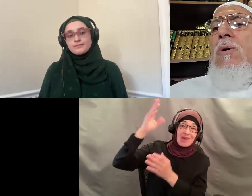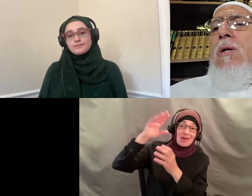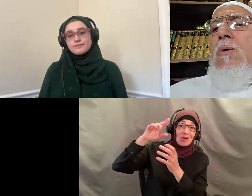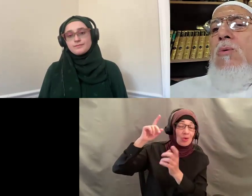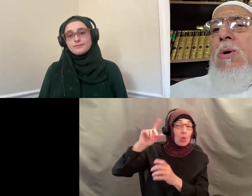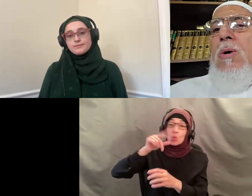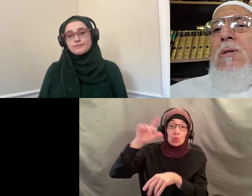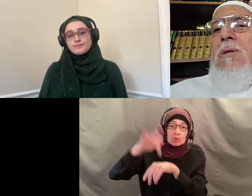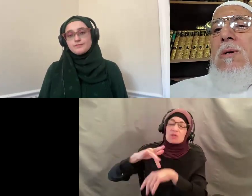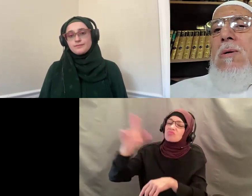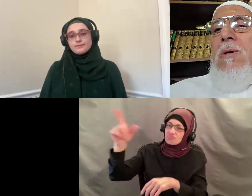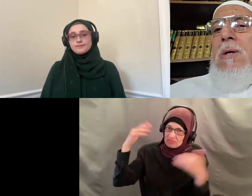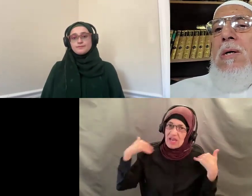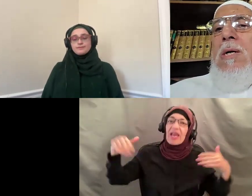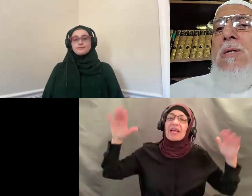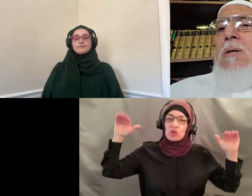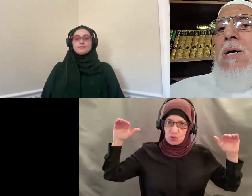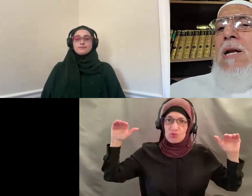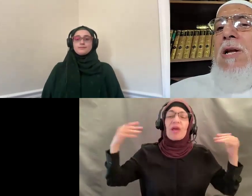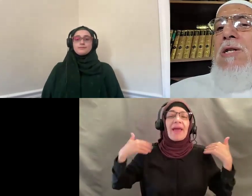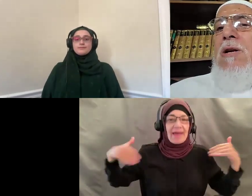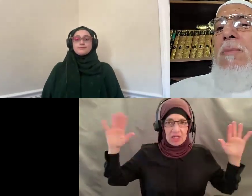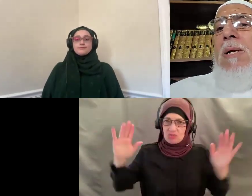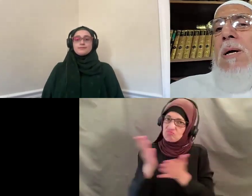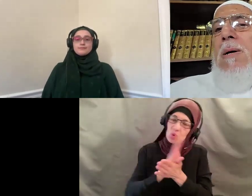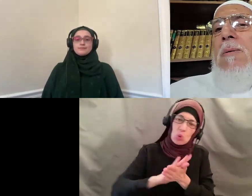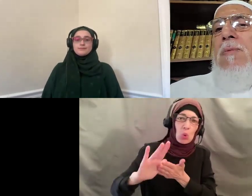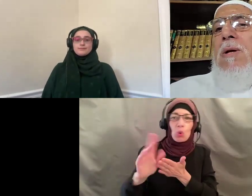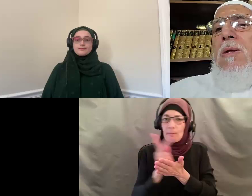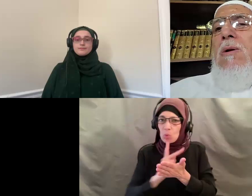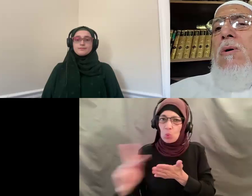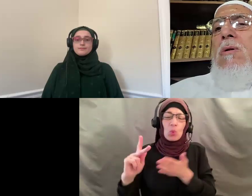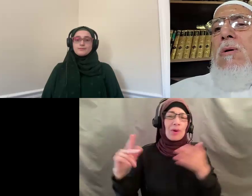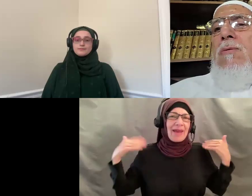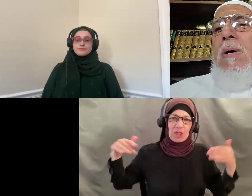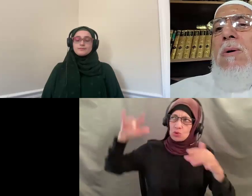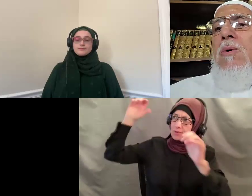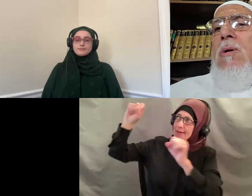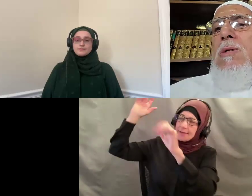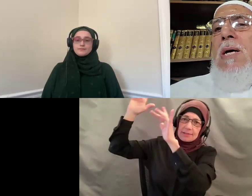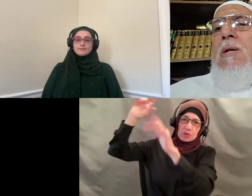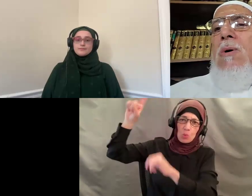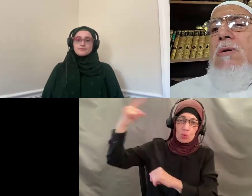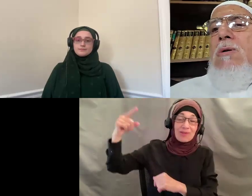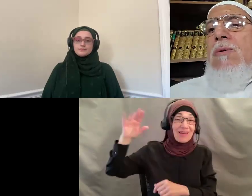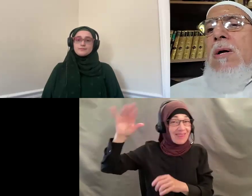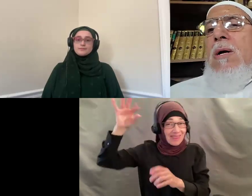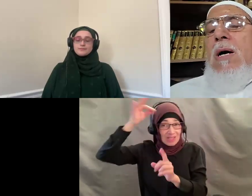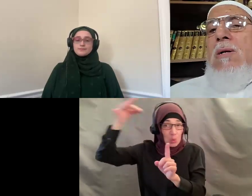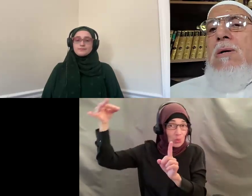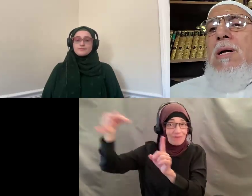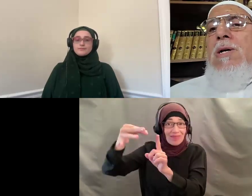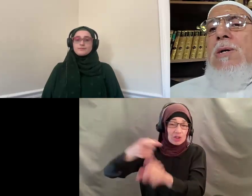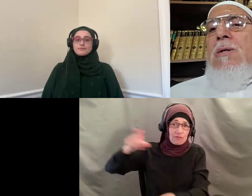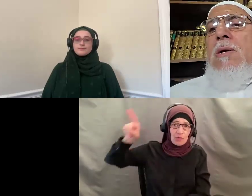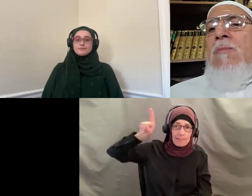of all worlds. It is a revelation from Allah, the Lord of our worlds and the worlds of